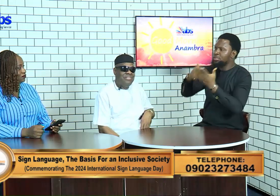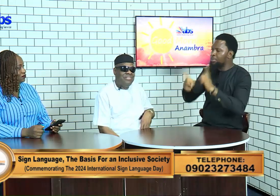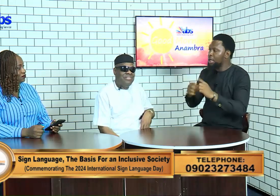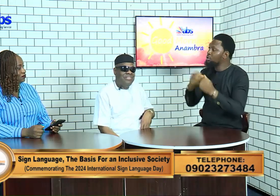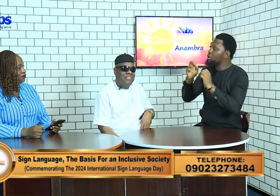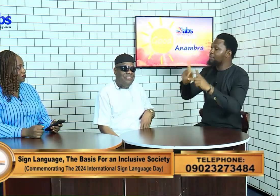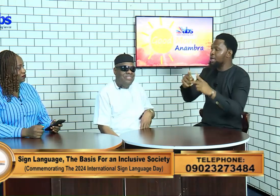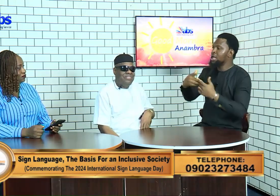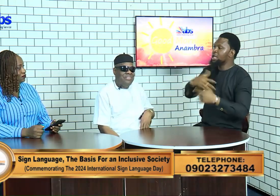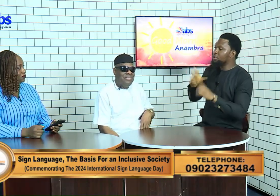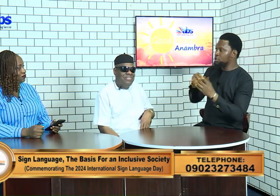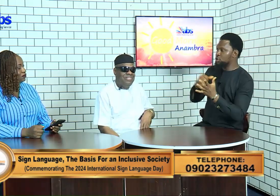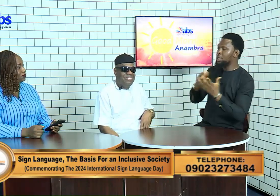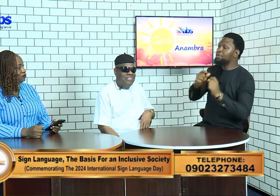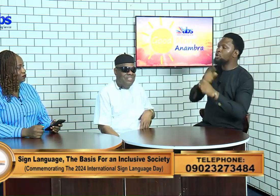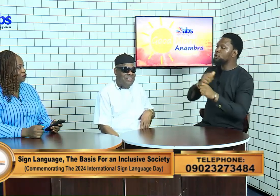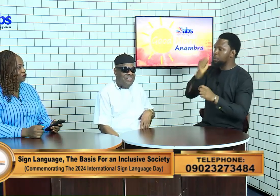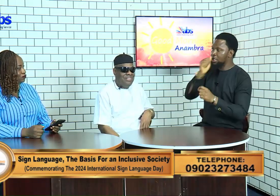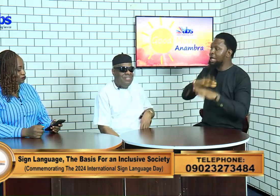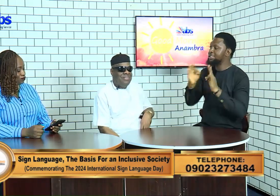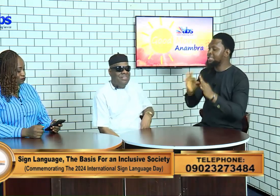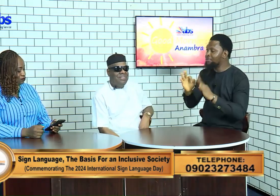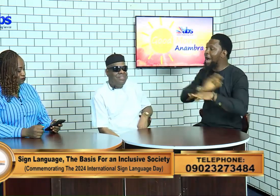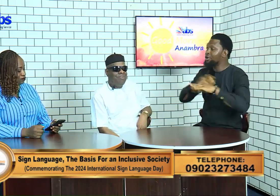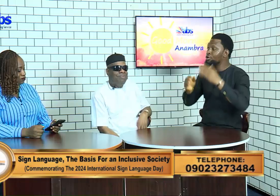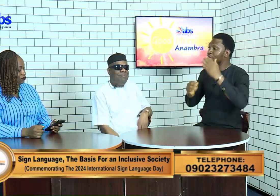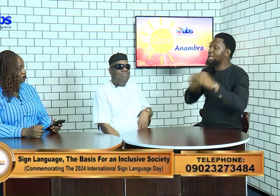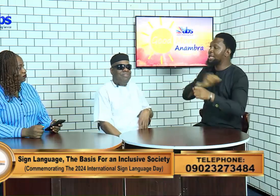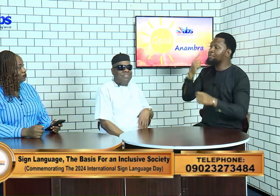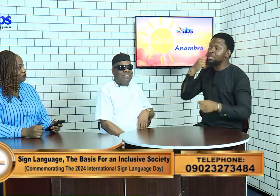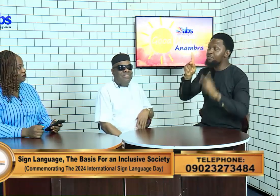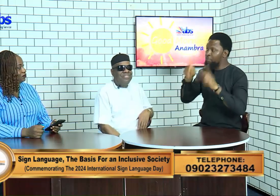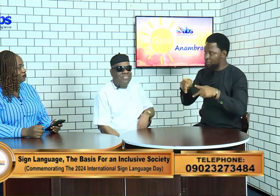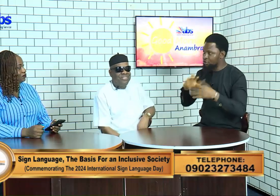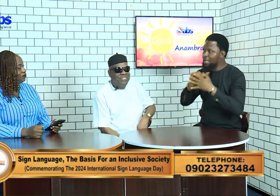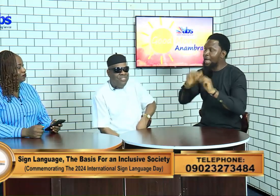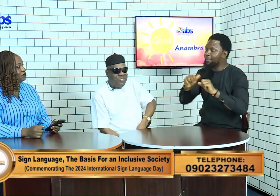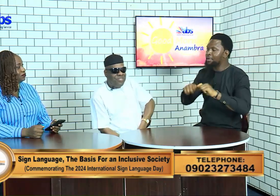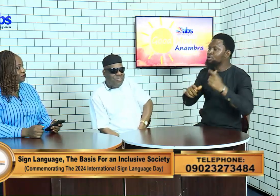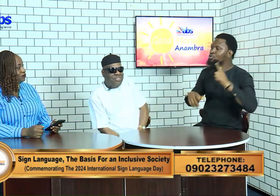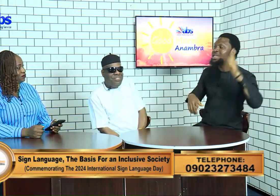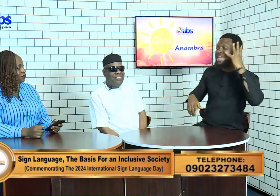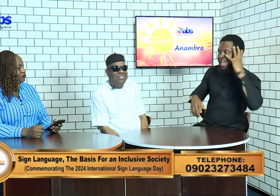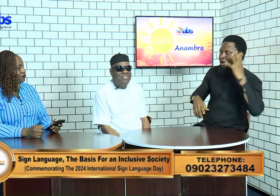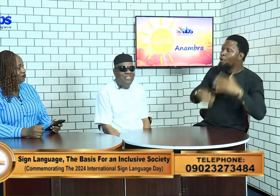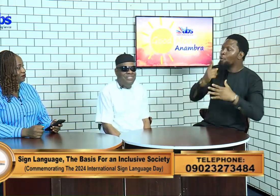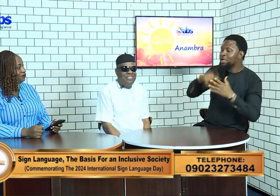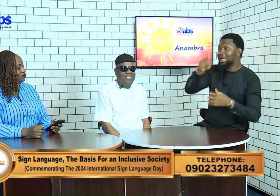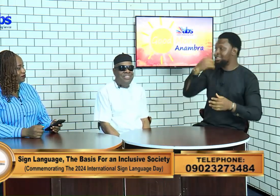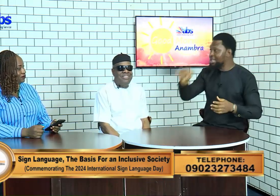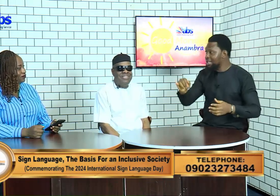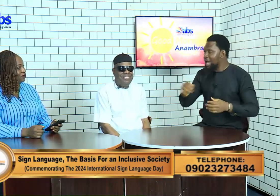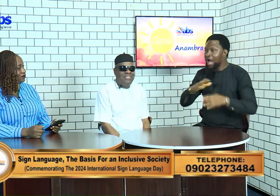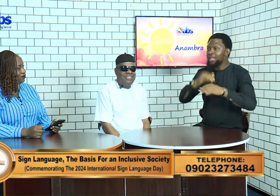is what is happening. I said, okay, fine, let us do this way. Let me just pretend as if that I'm a deaf person, so that I can be able to hear what